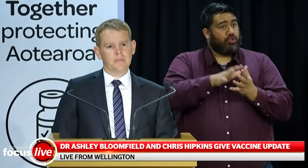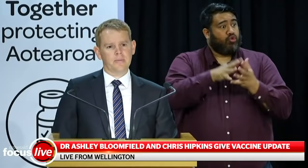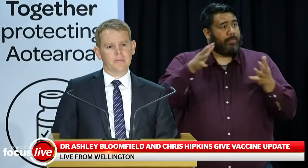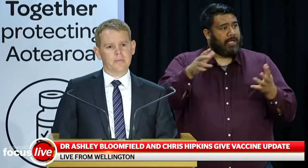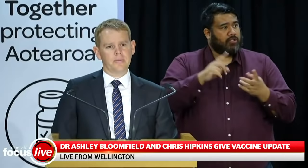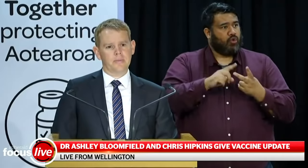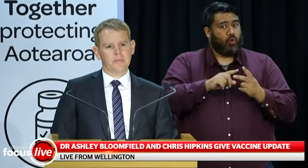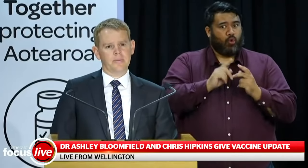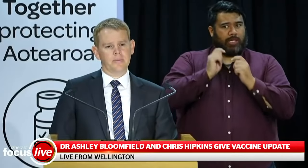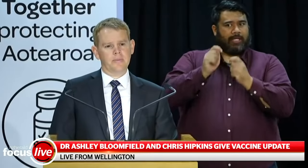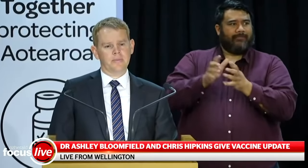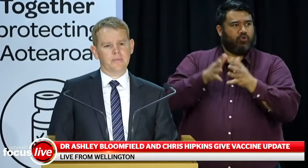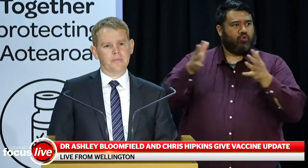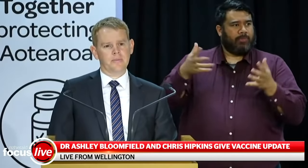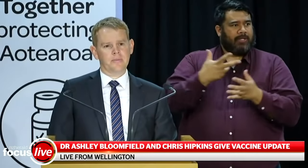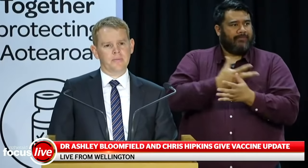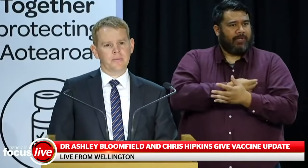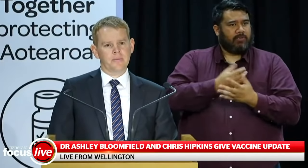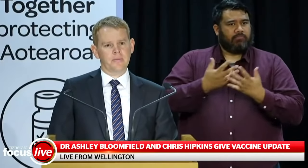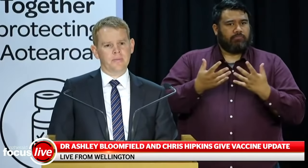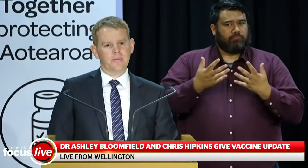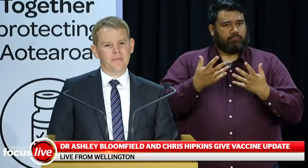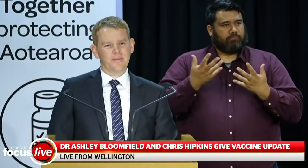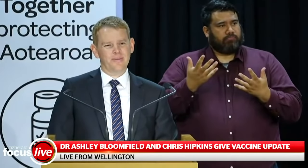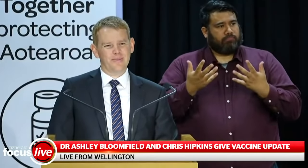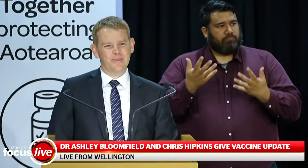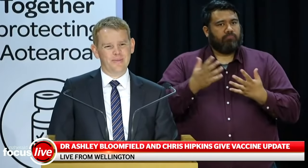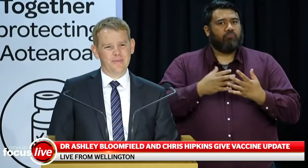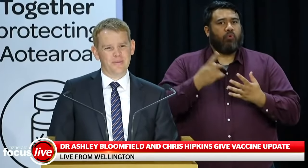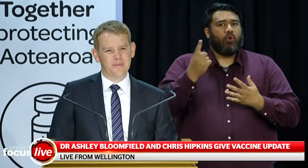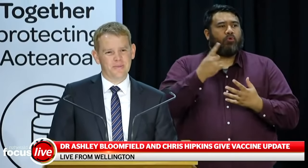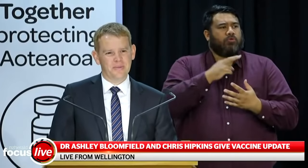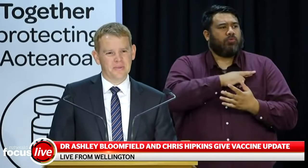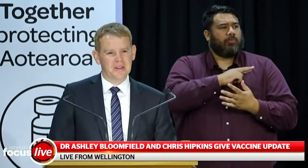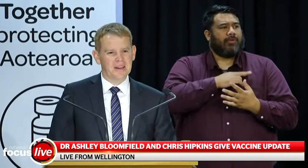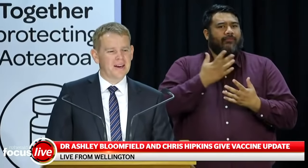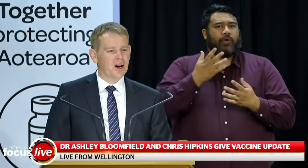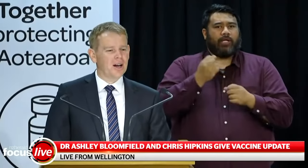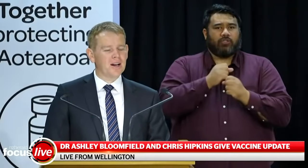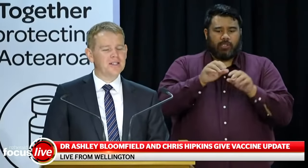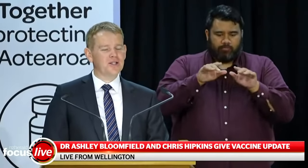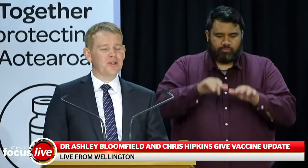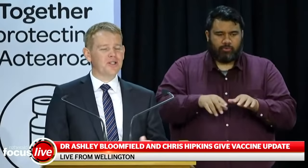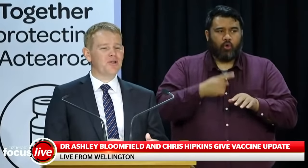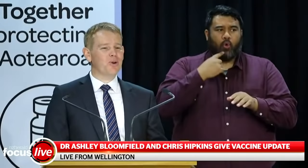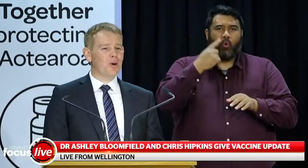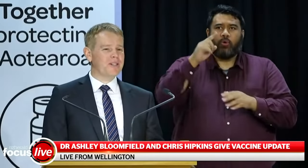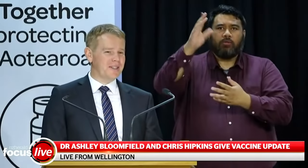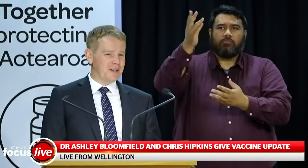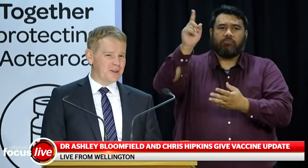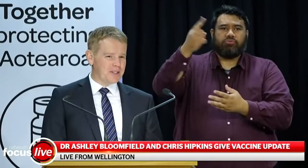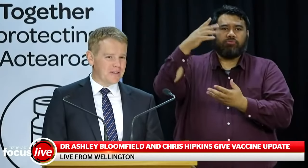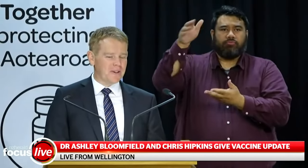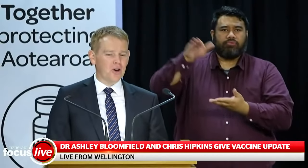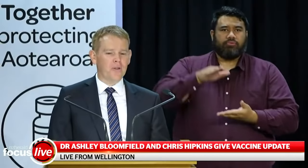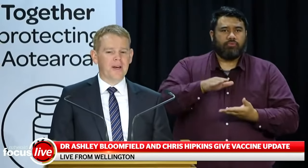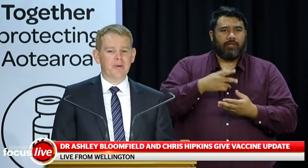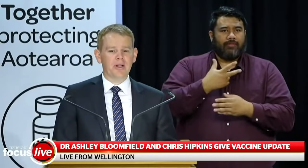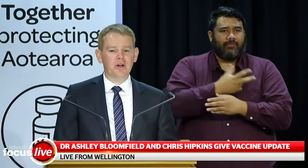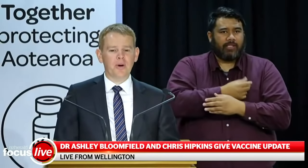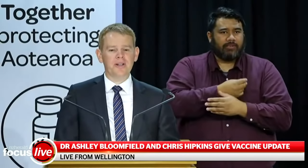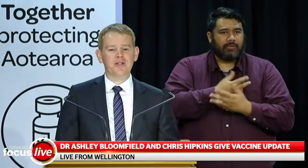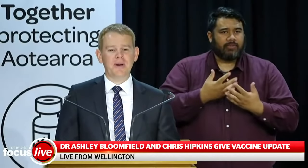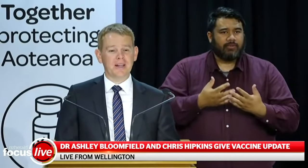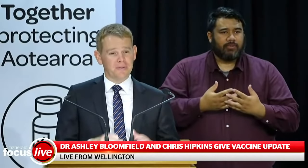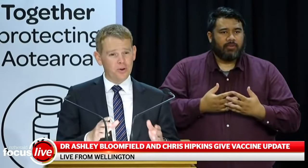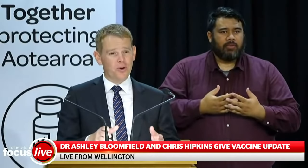for administering the vaccines, who's responsible for ordering them? Well, I'll ask the Director General to comment in specific on that,